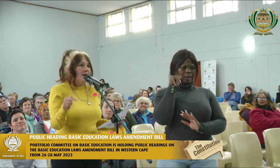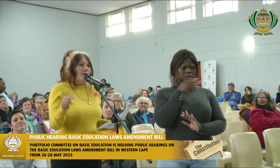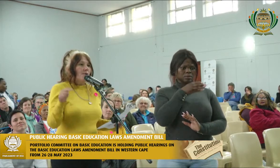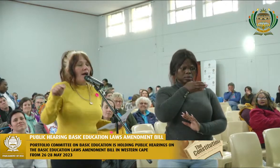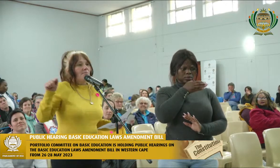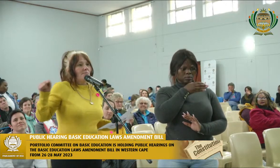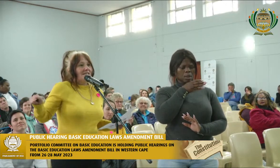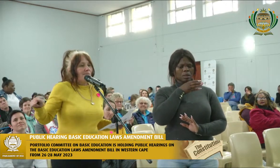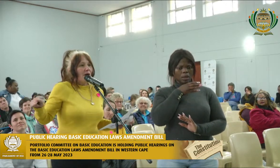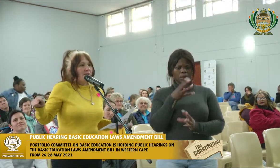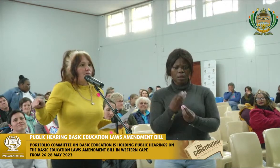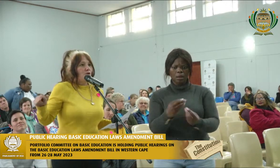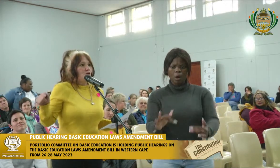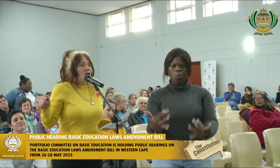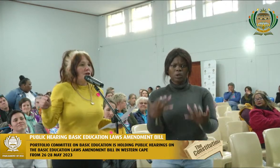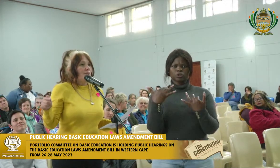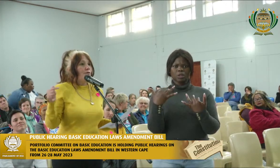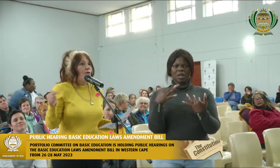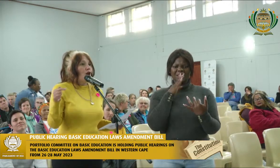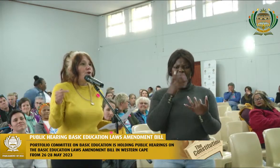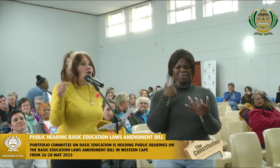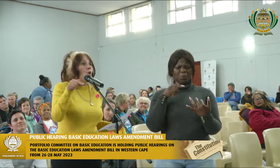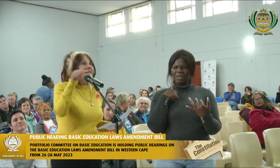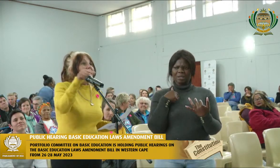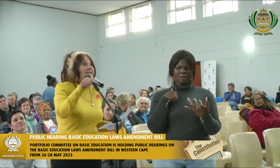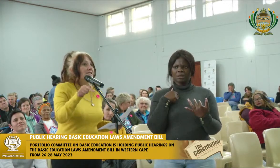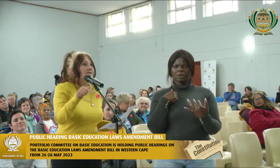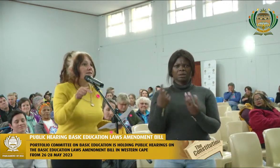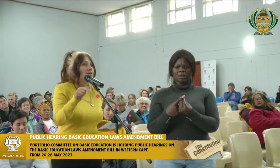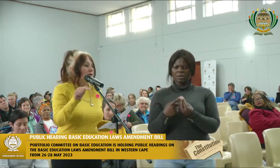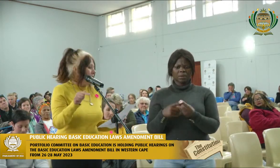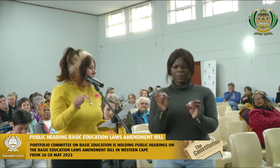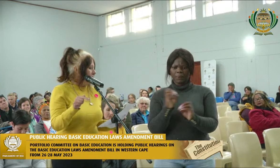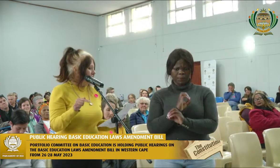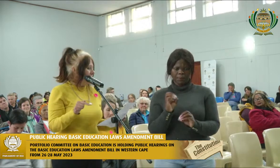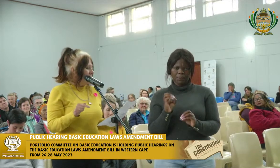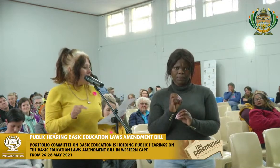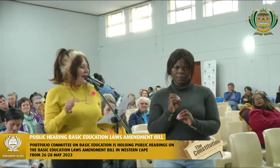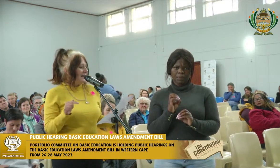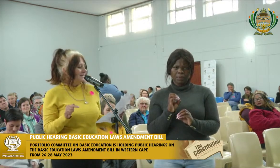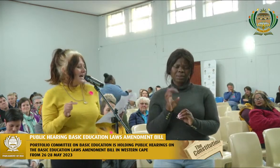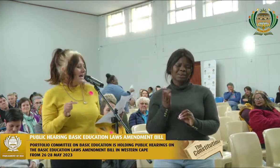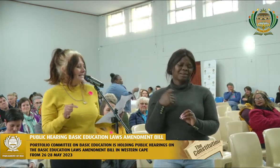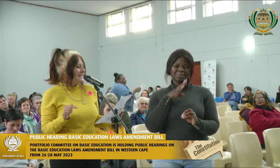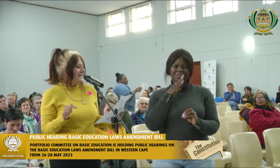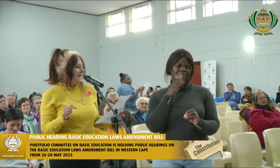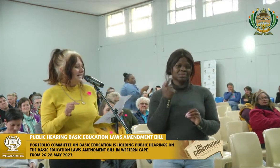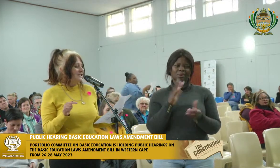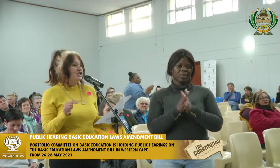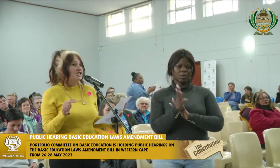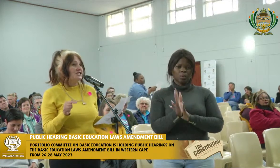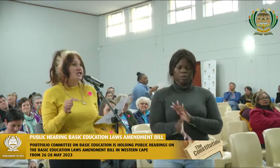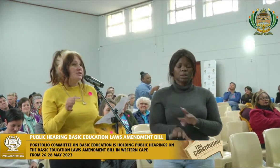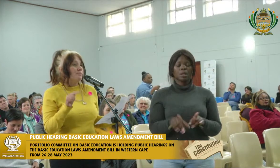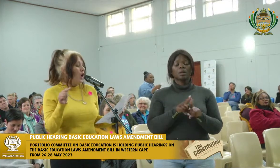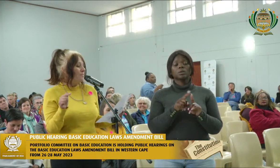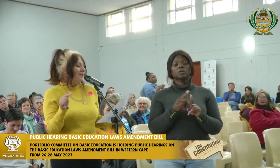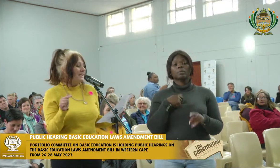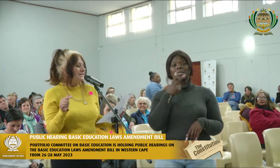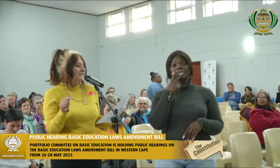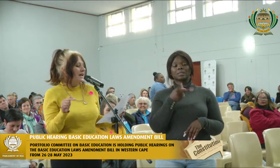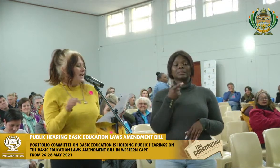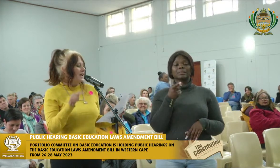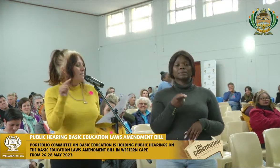then expel them for following your lead, okay? Plus, I see that this is just a